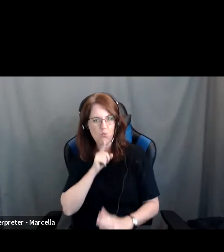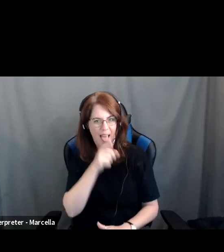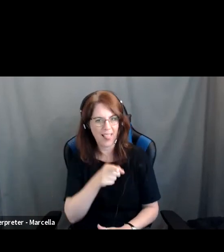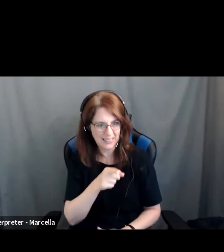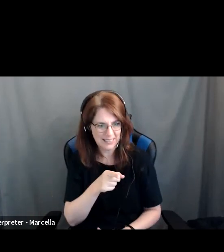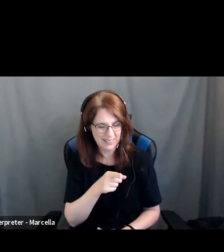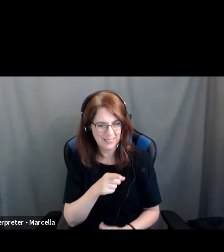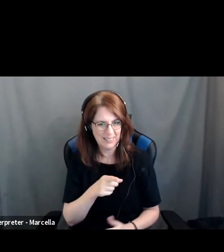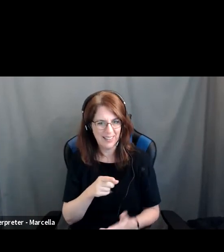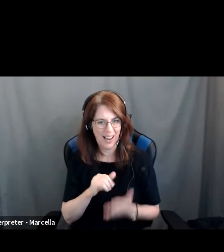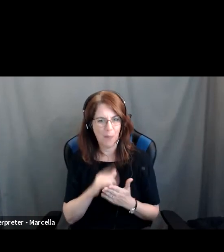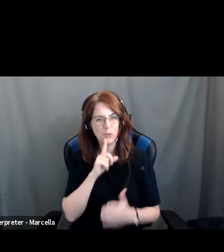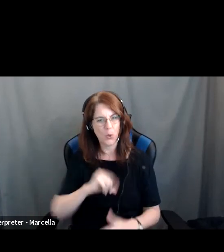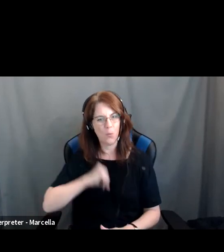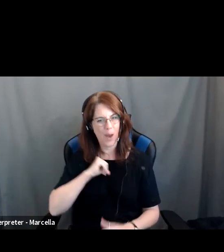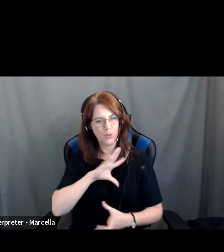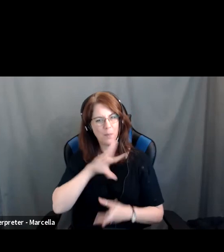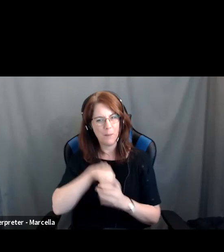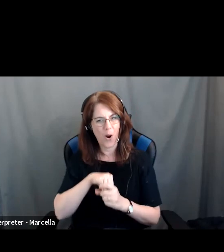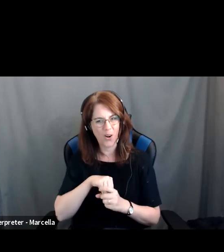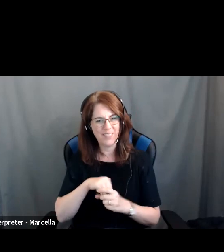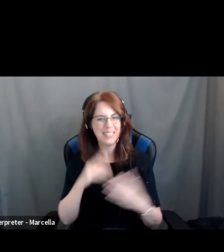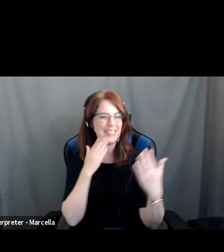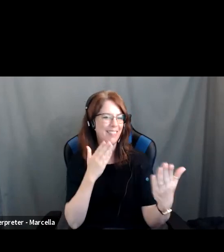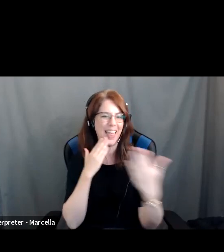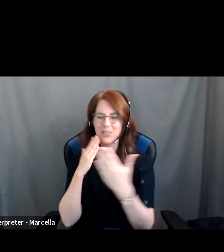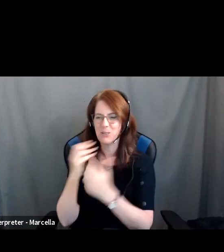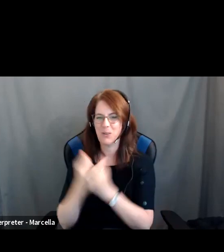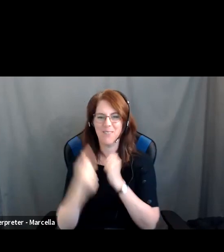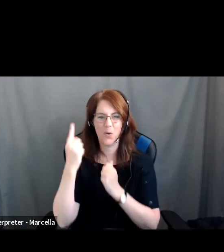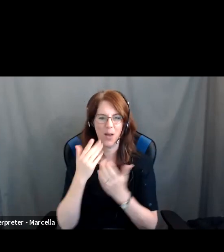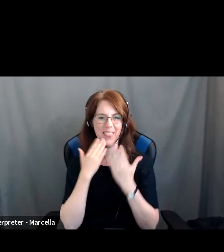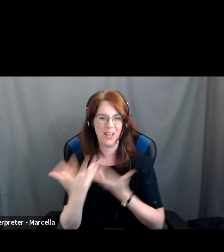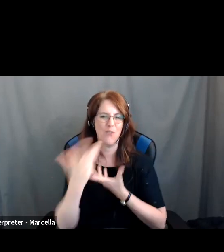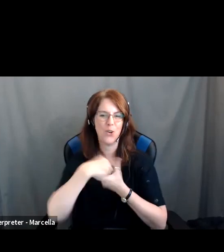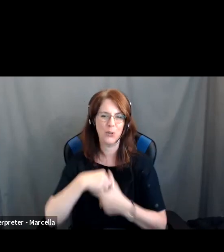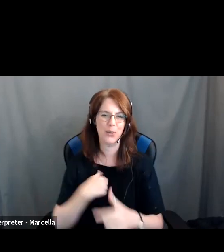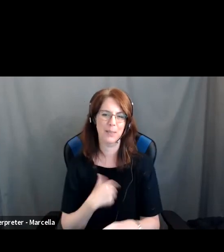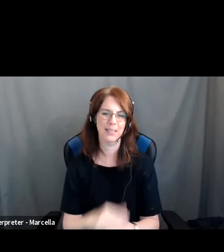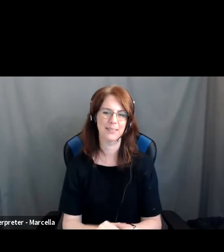And that's why I'm so proud to be part of this. Thanks to everybody, and thank you for including me.